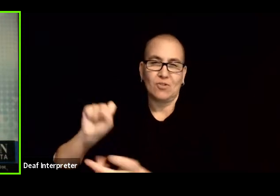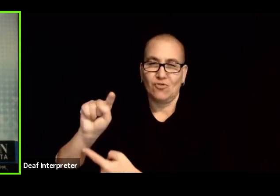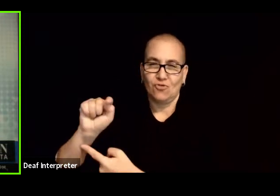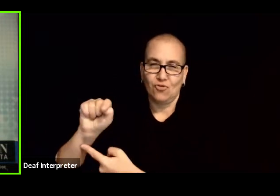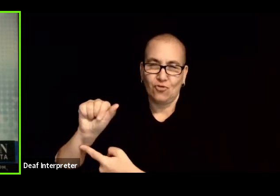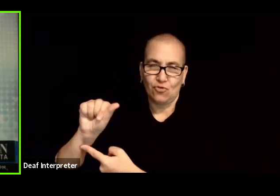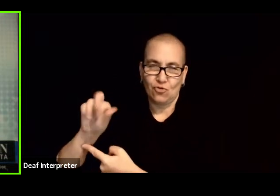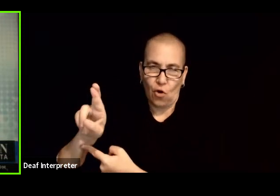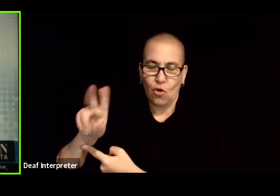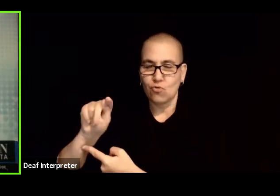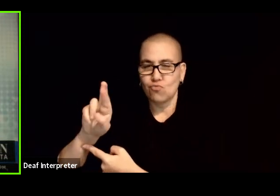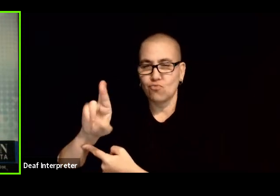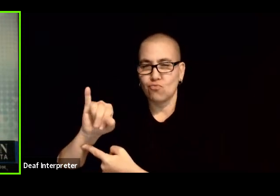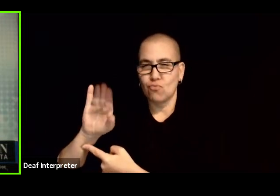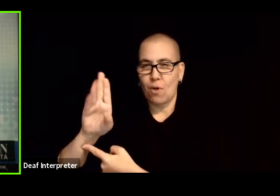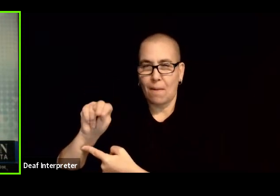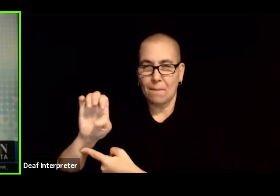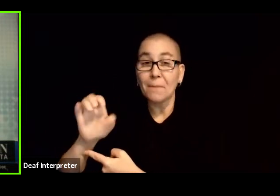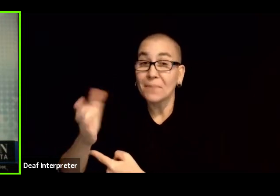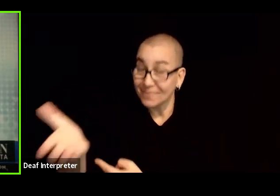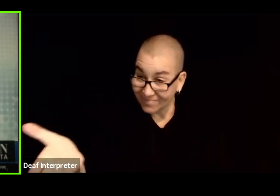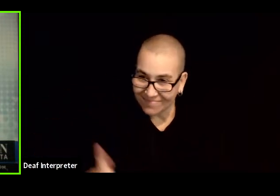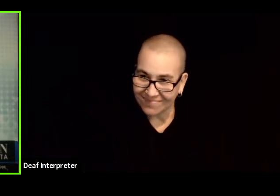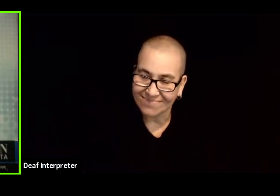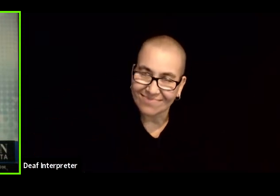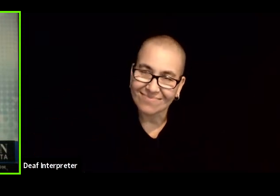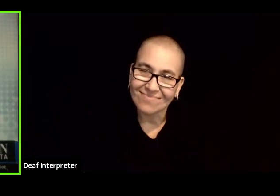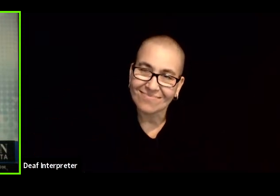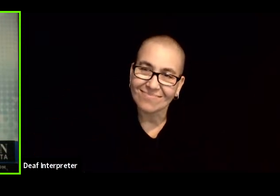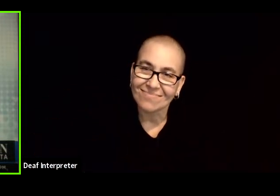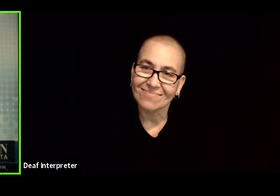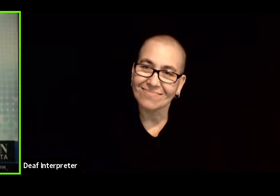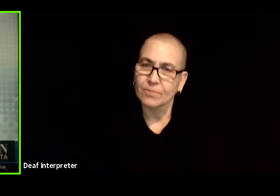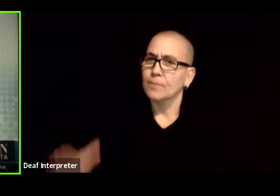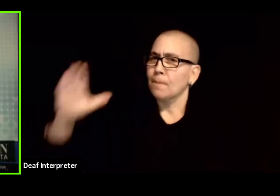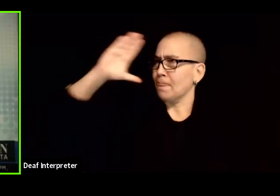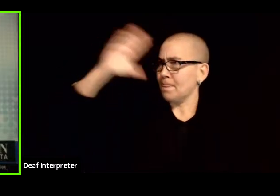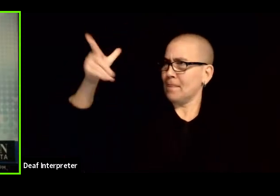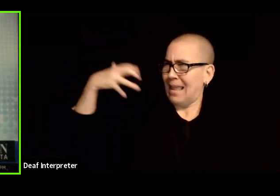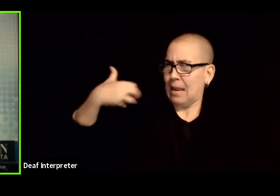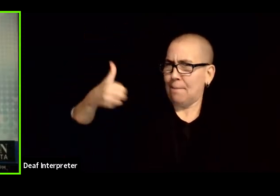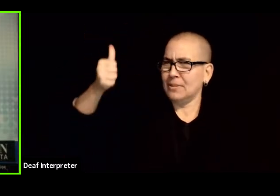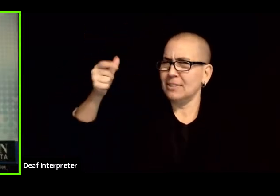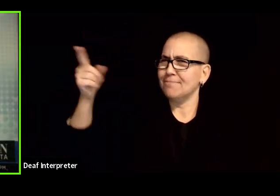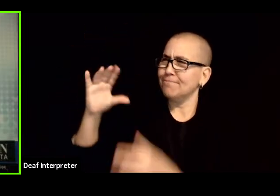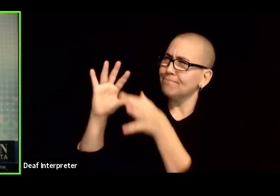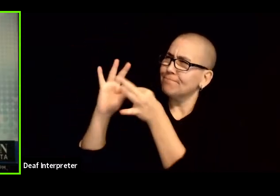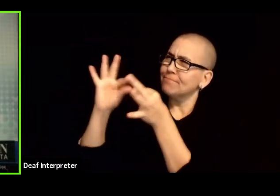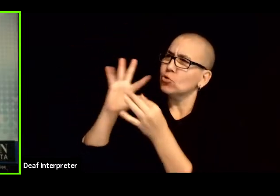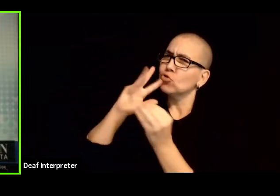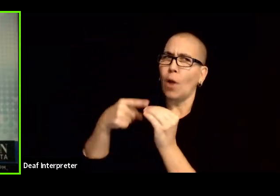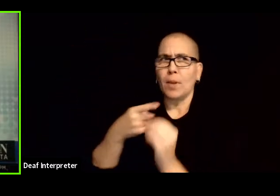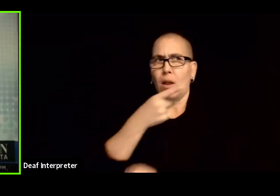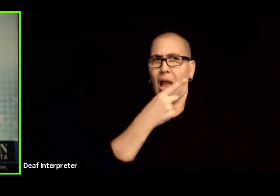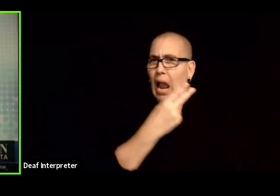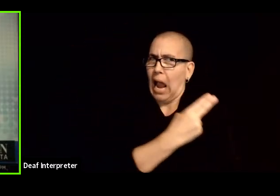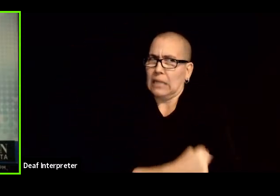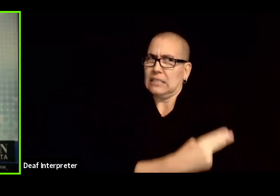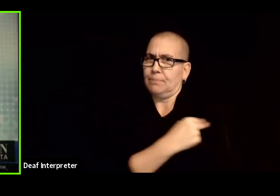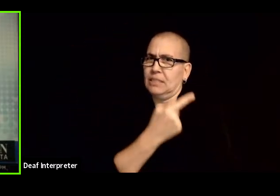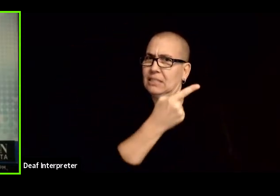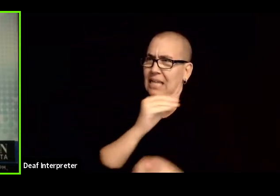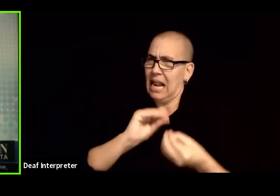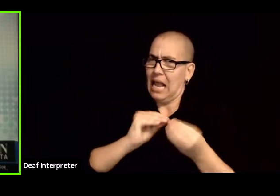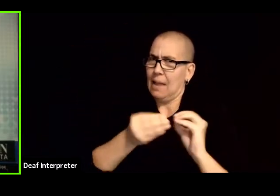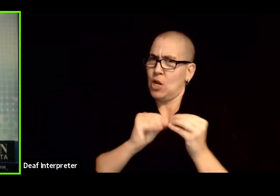Yes, hi. Commissioner, you had cited some hospital numbers. I believe those are the epidemiology numbers of Minnesotans who are